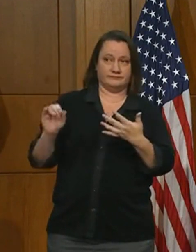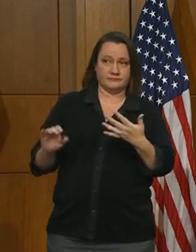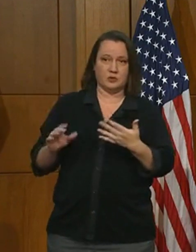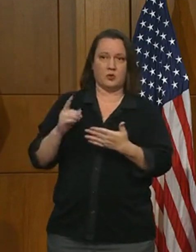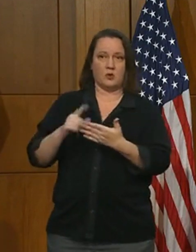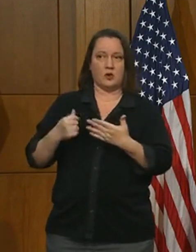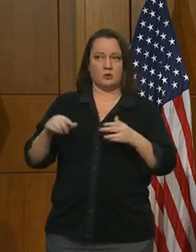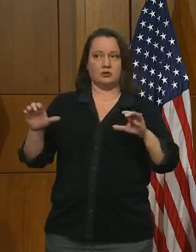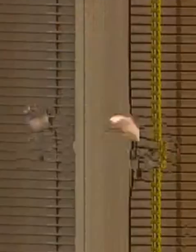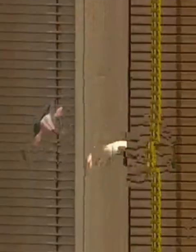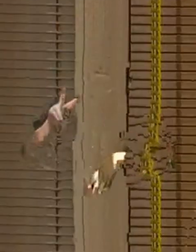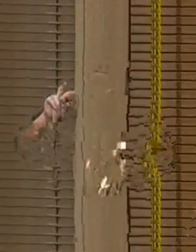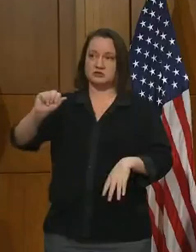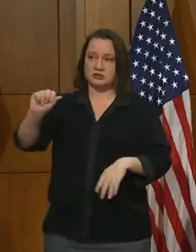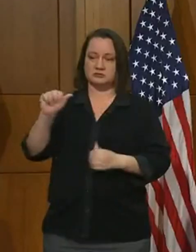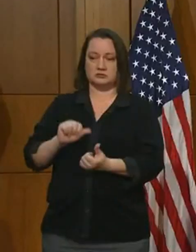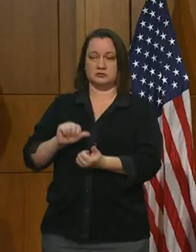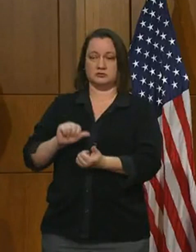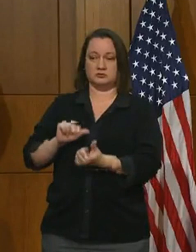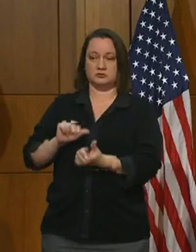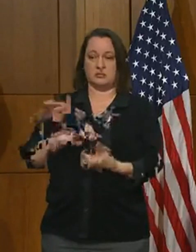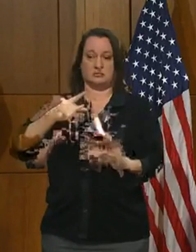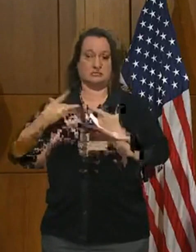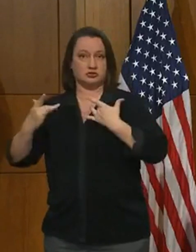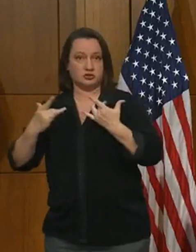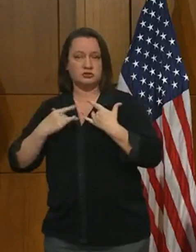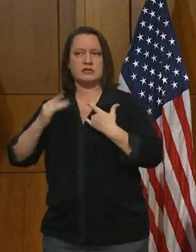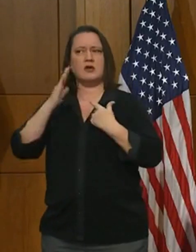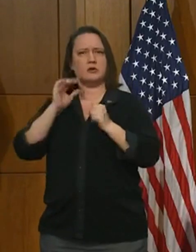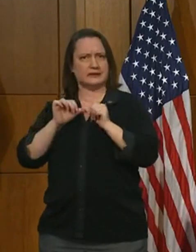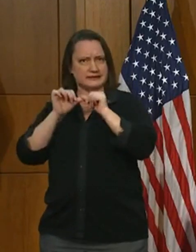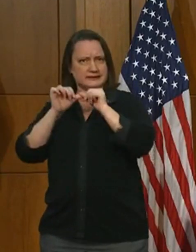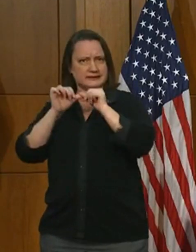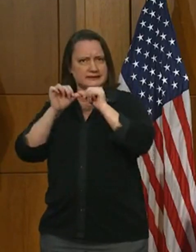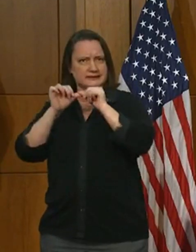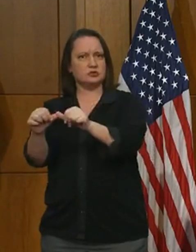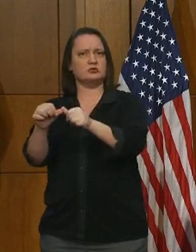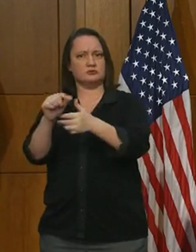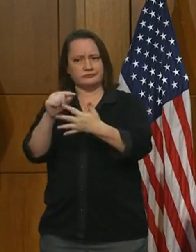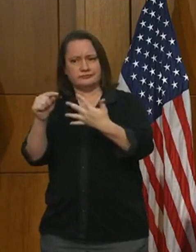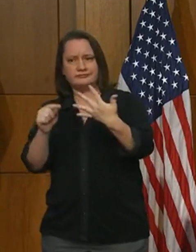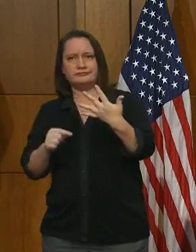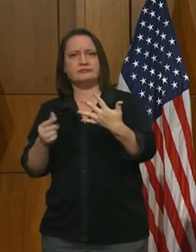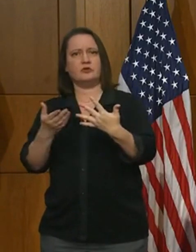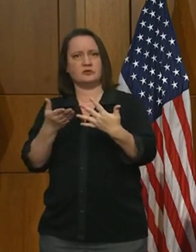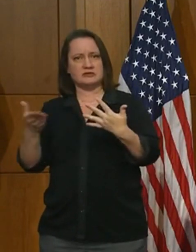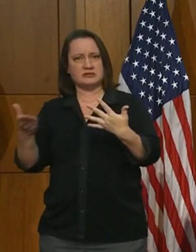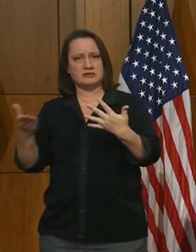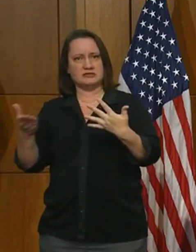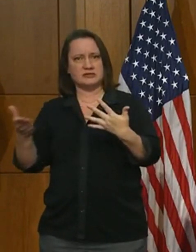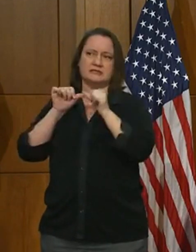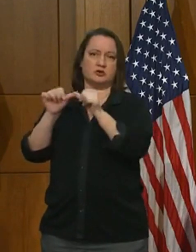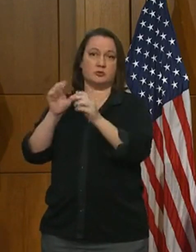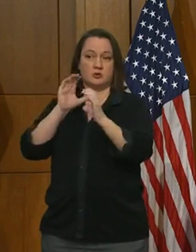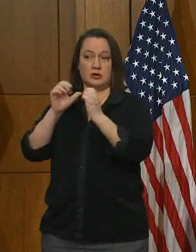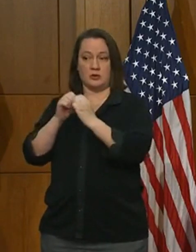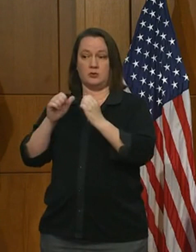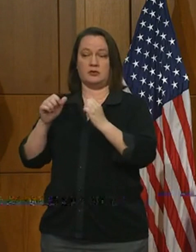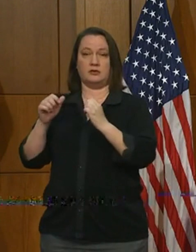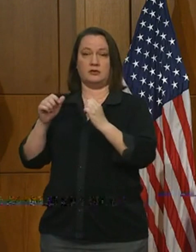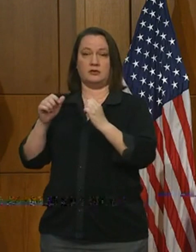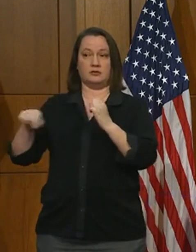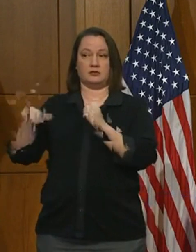we're doing in Virginia, and we will continue to do that, and as I said, continue to communicate with not only